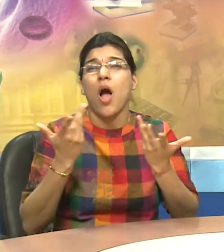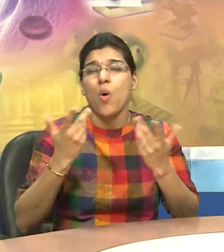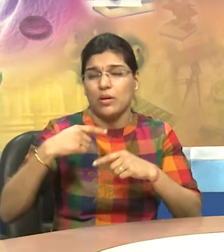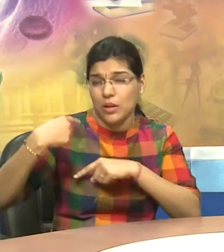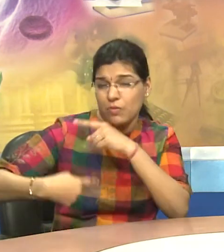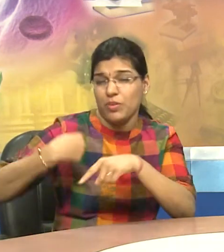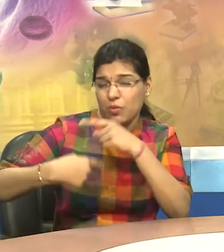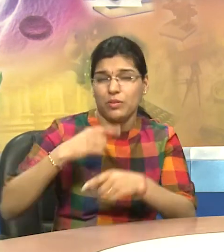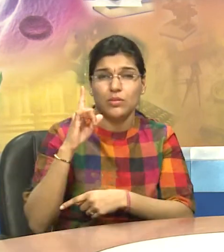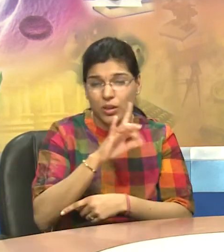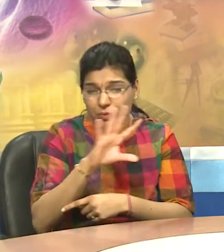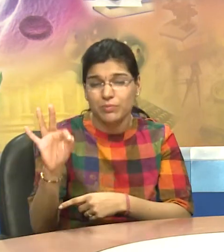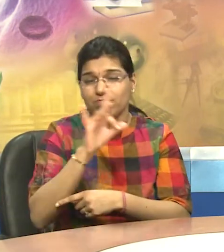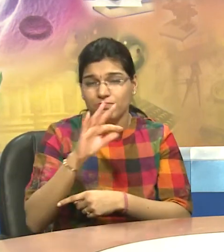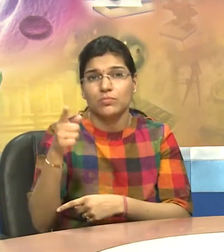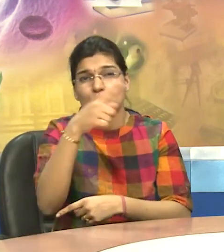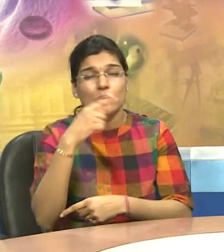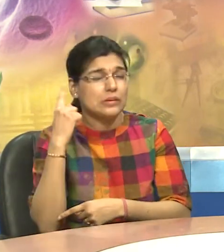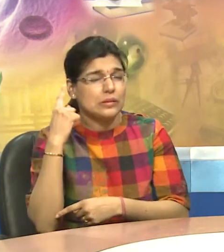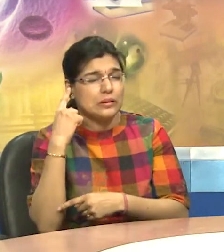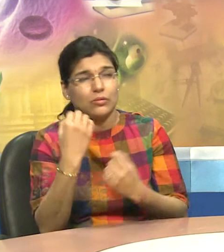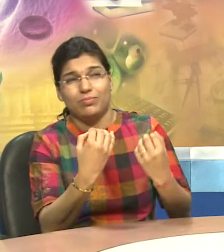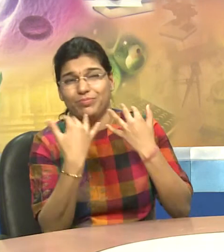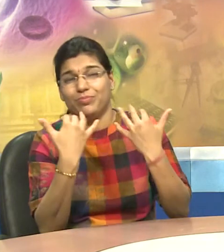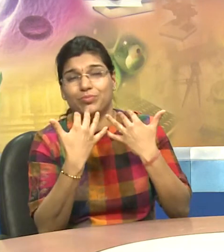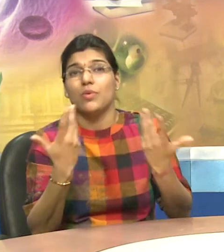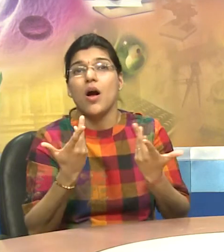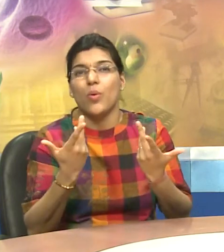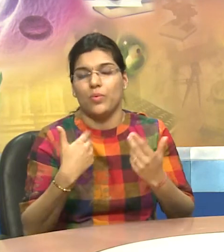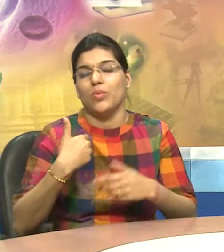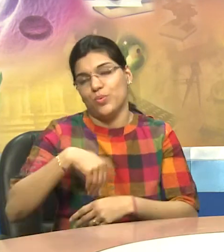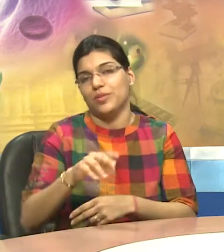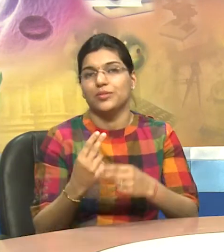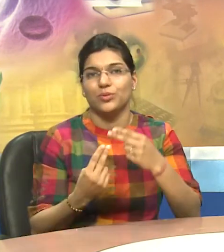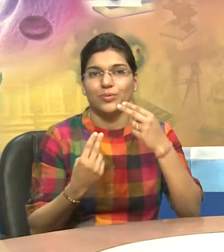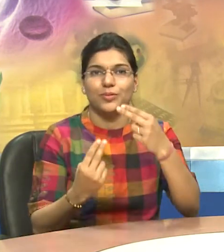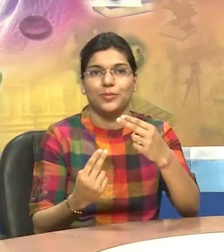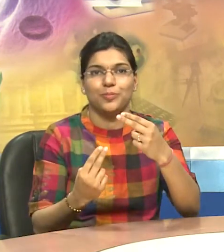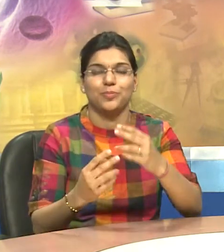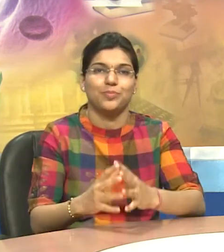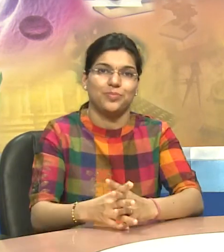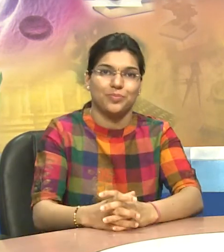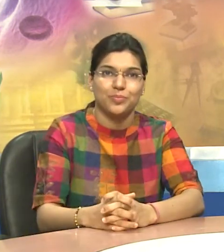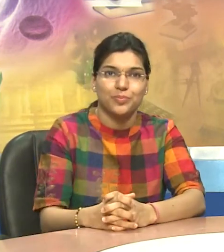Noise pollutes every week. How? I will explain you.